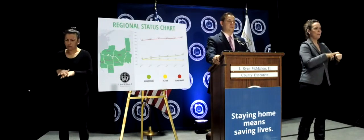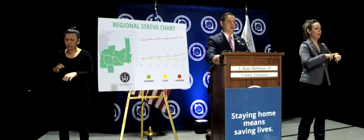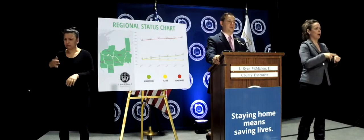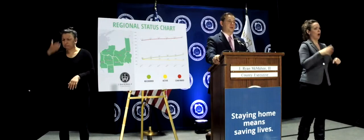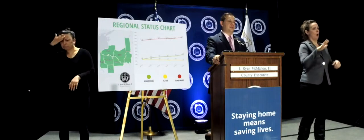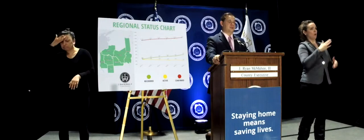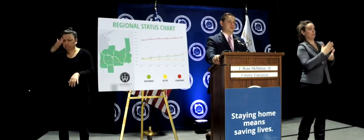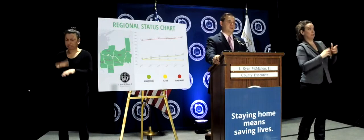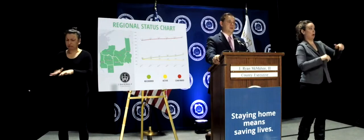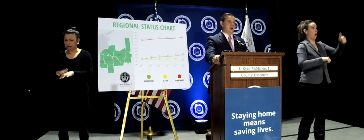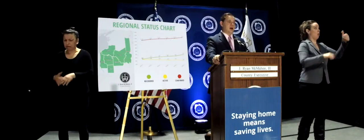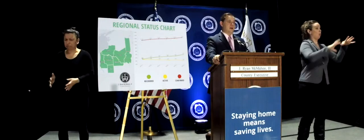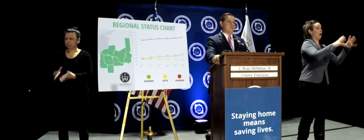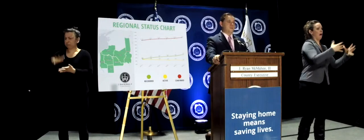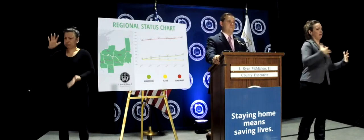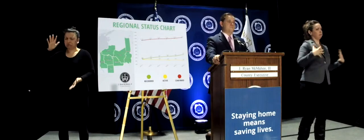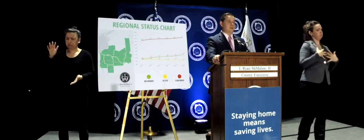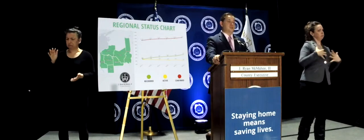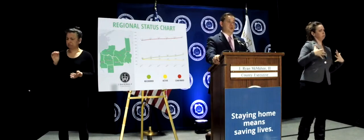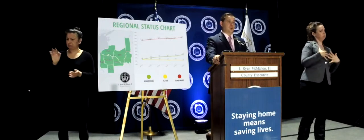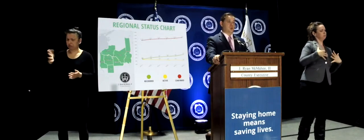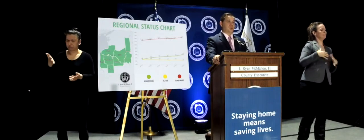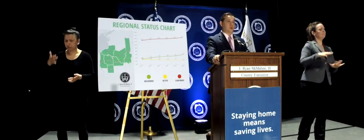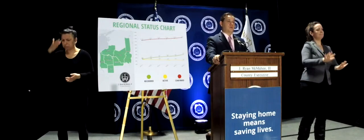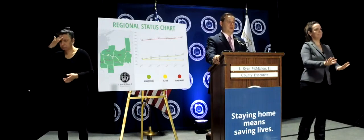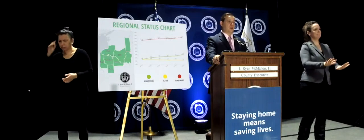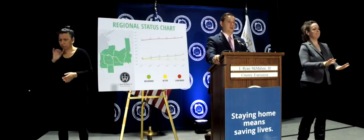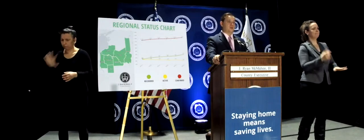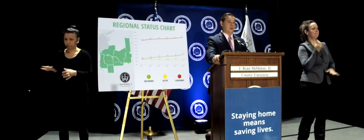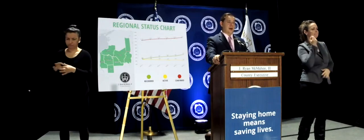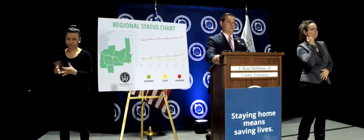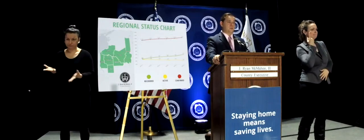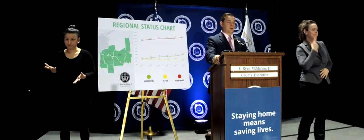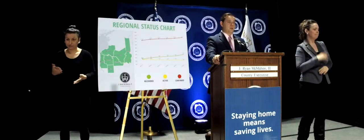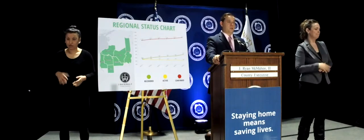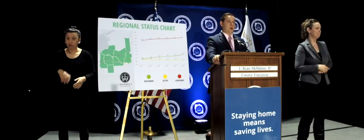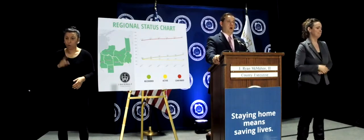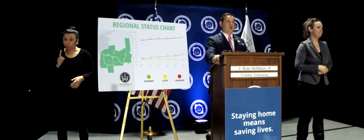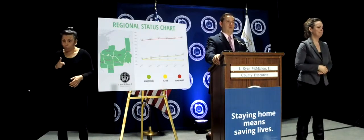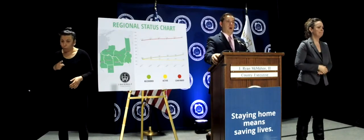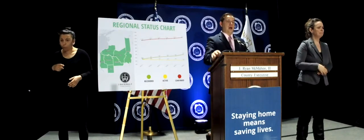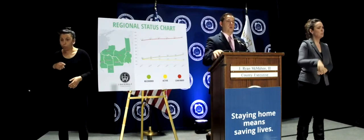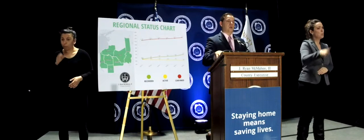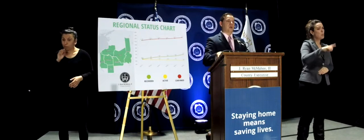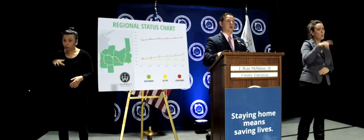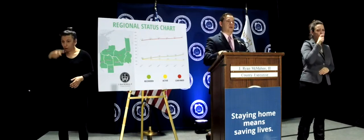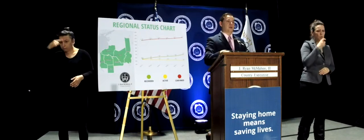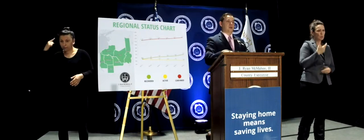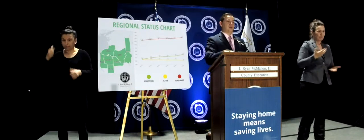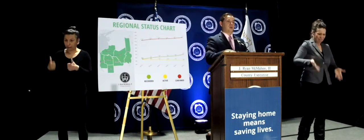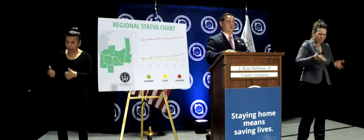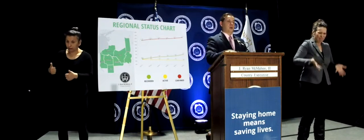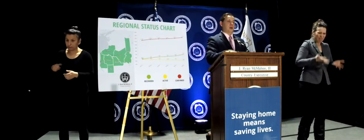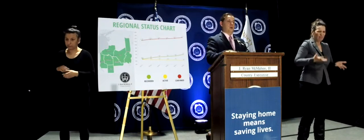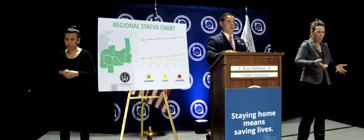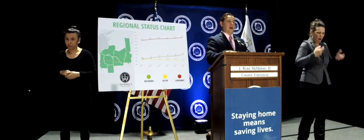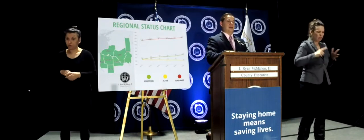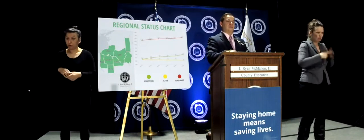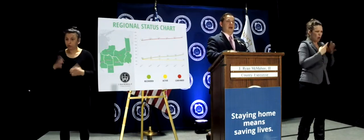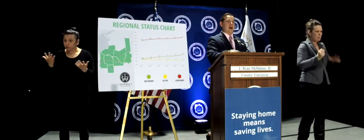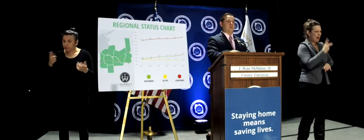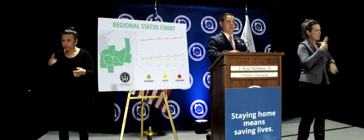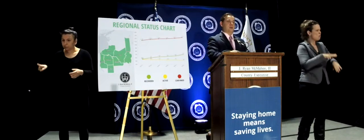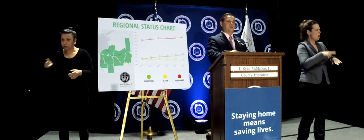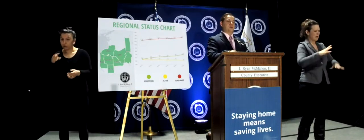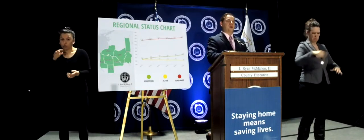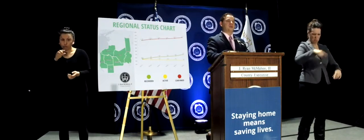that many predicted. That's true, and we're very lucky for that. But part of why we're lucky that